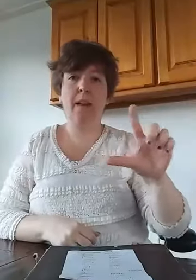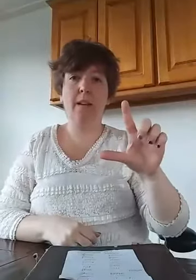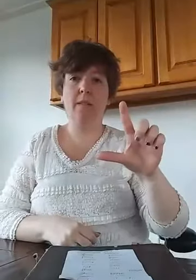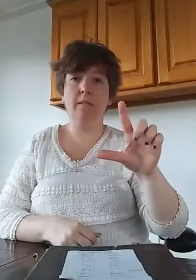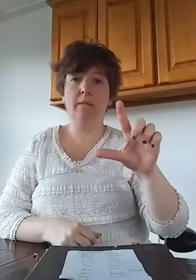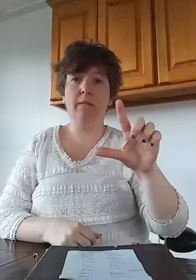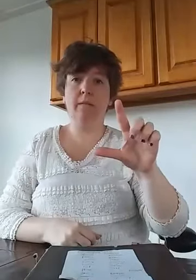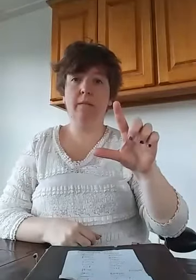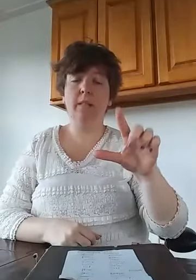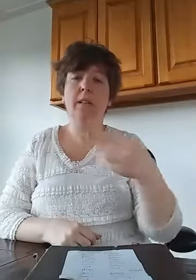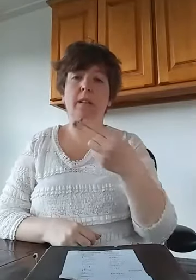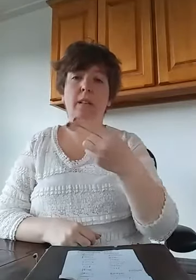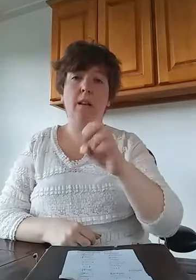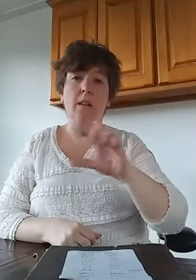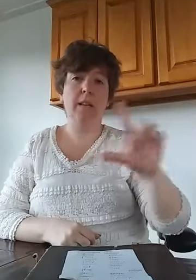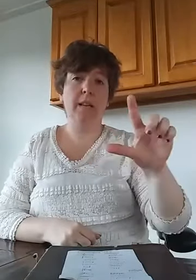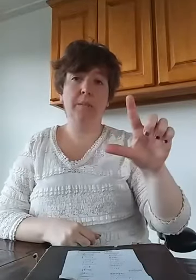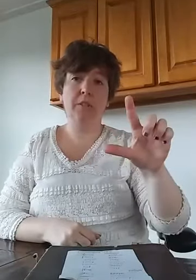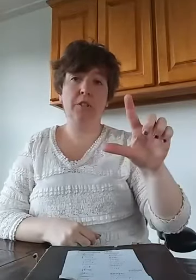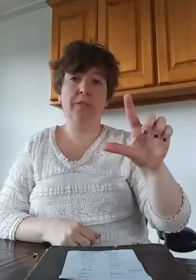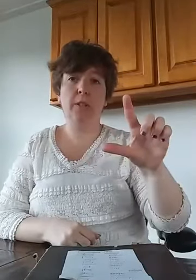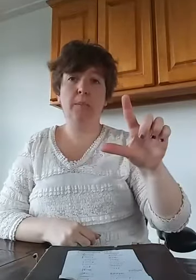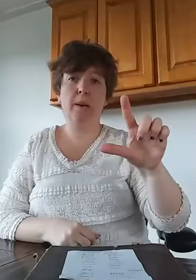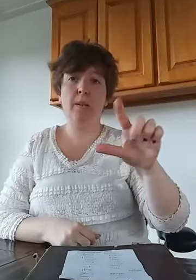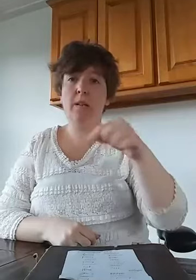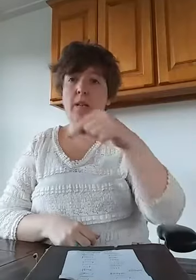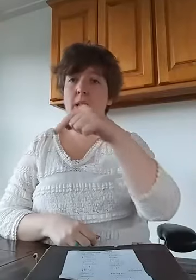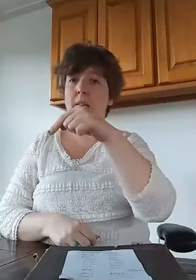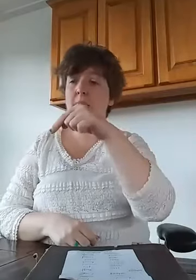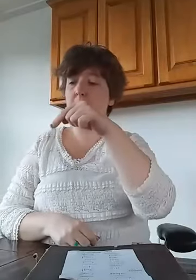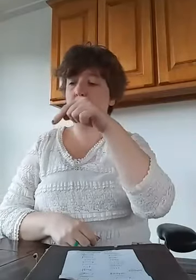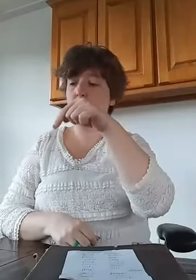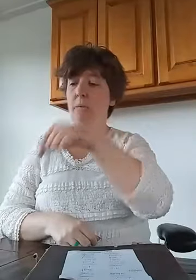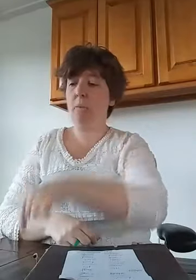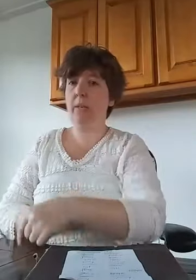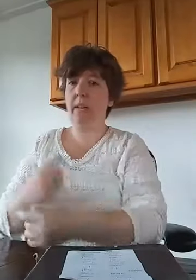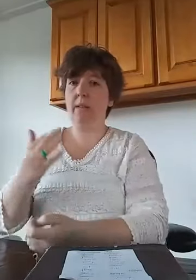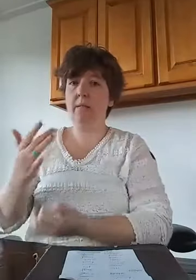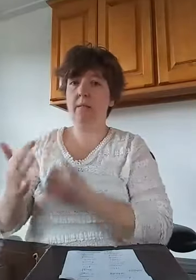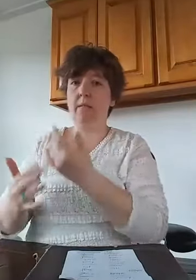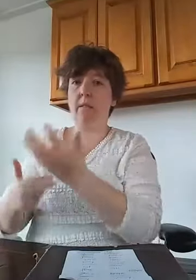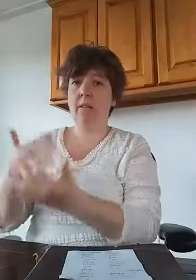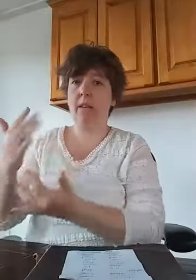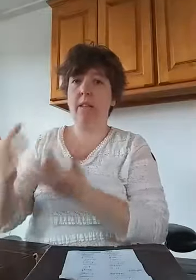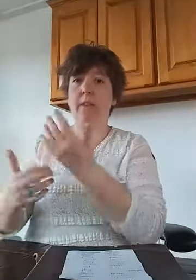Hell. A lot of times it's just finger spelled. Sometimes you point down and then the